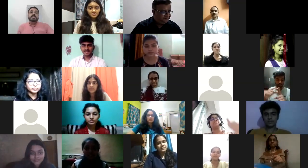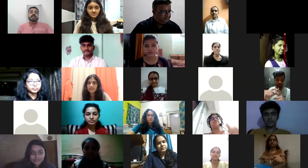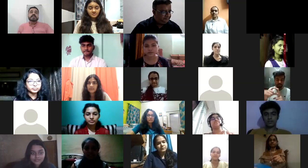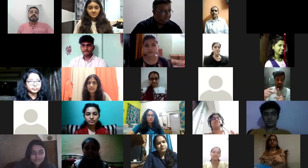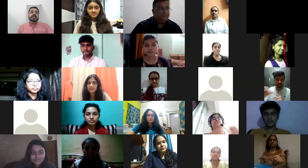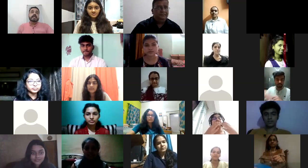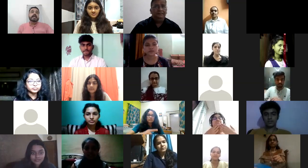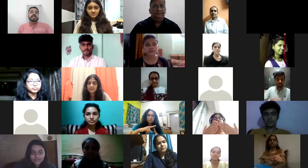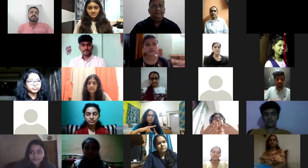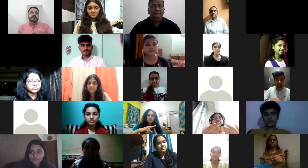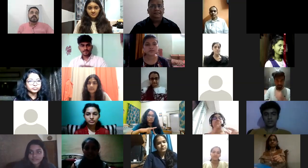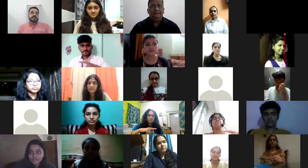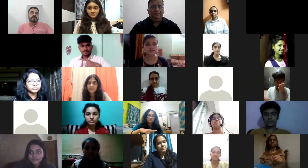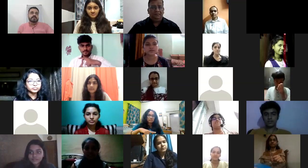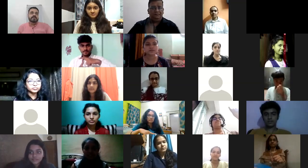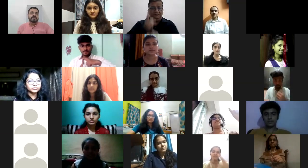teacher, teacher.